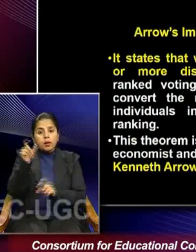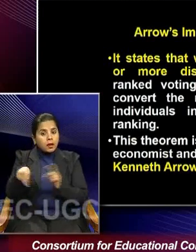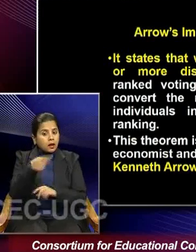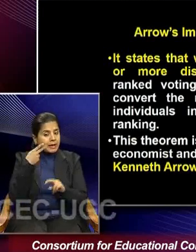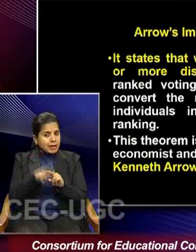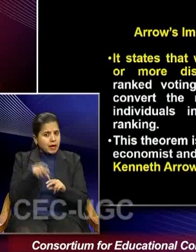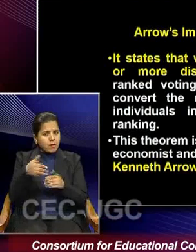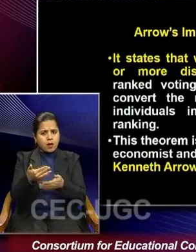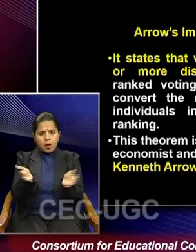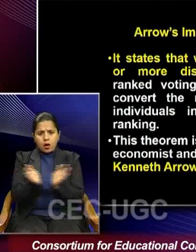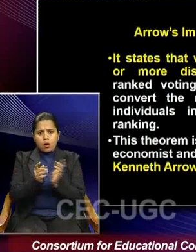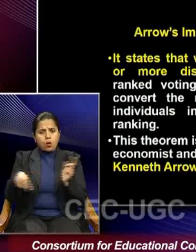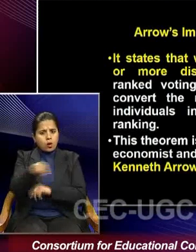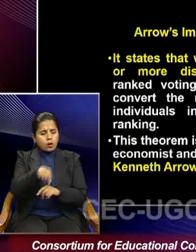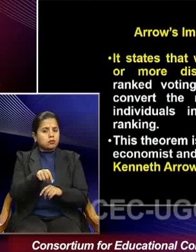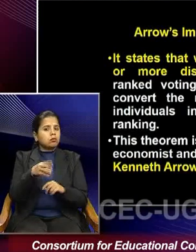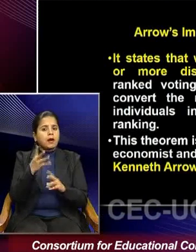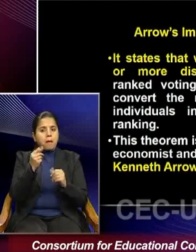a community-wide ranking.